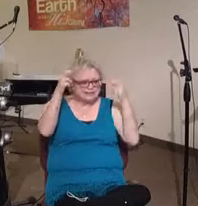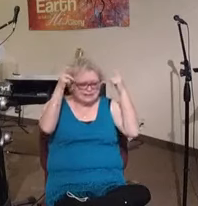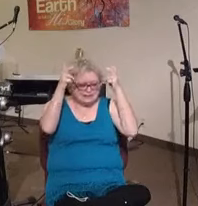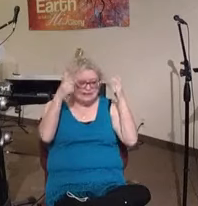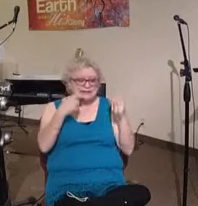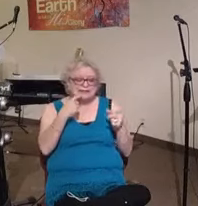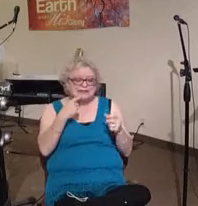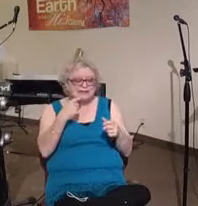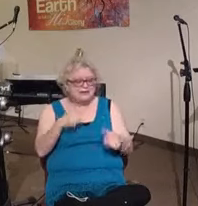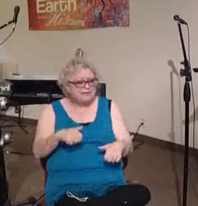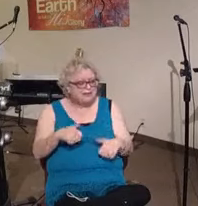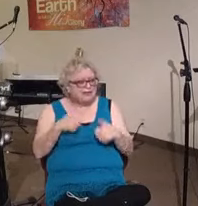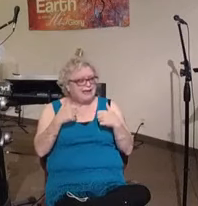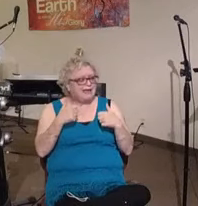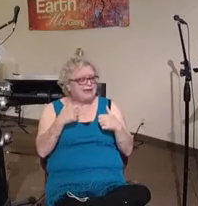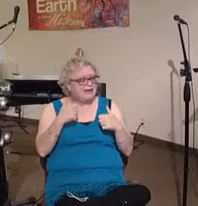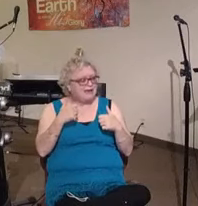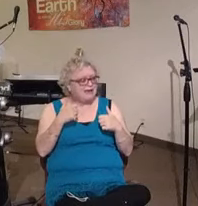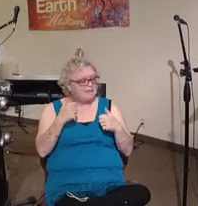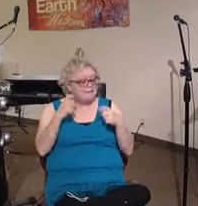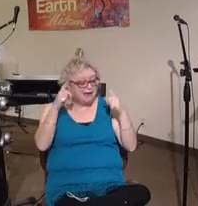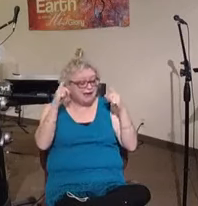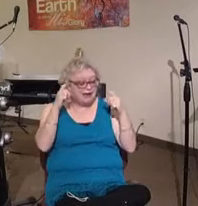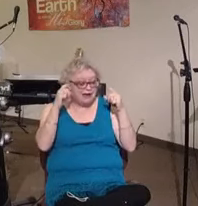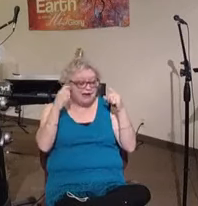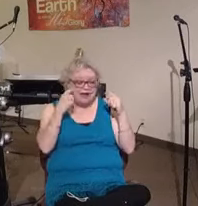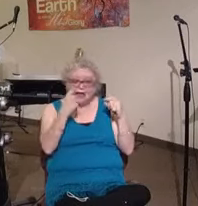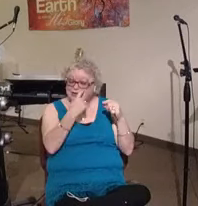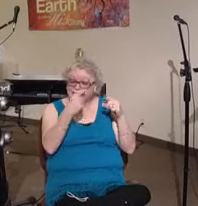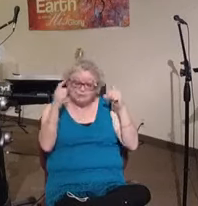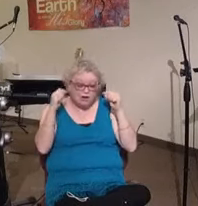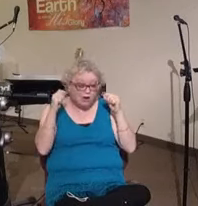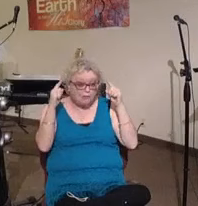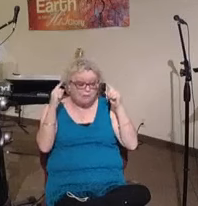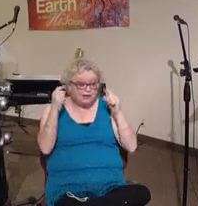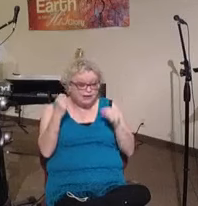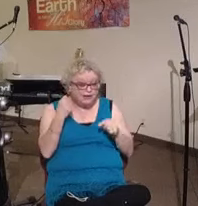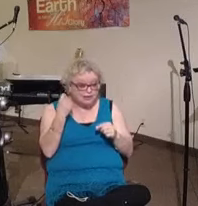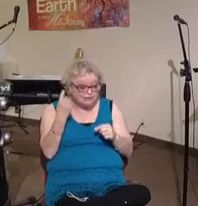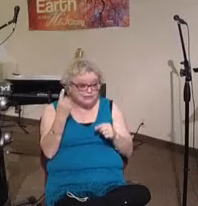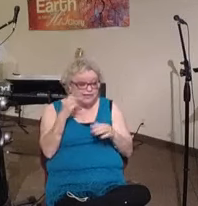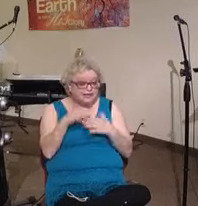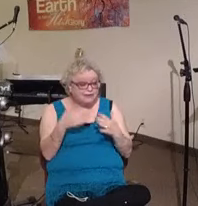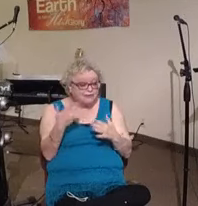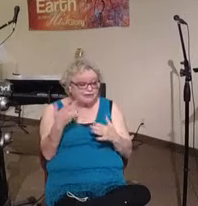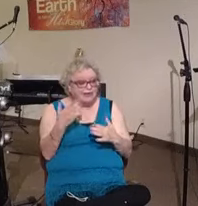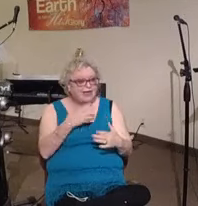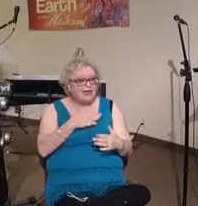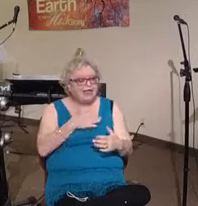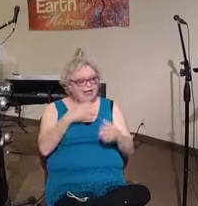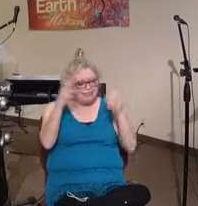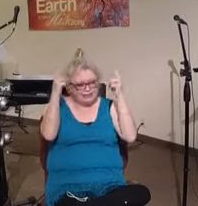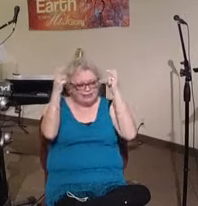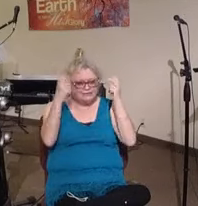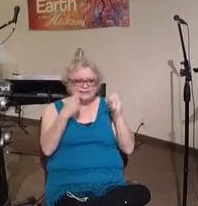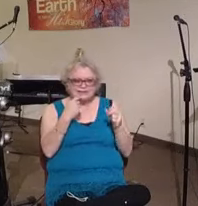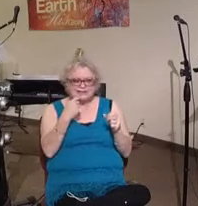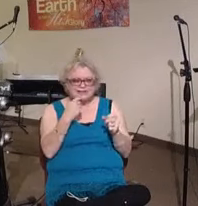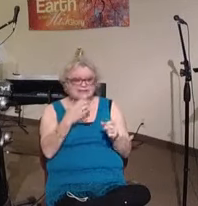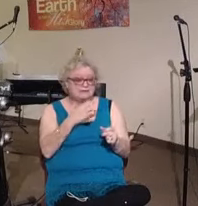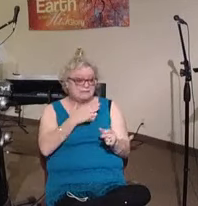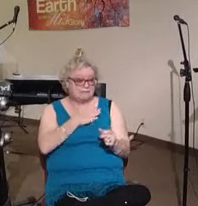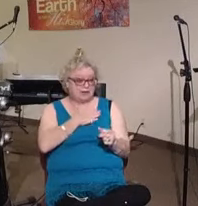to have life, and my eyes will be opened. And the devil says, look,